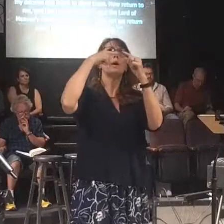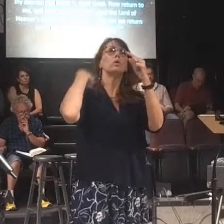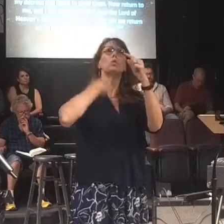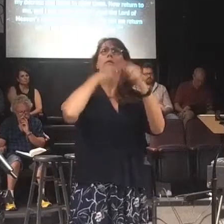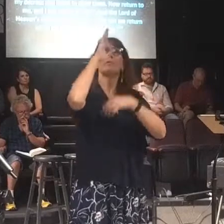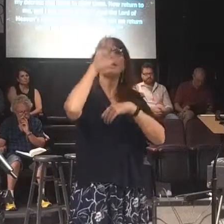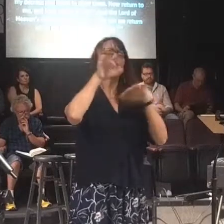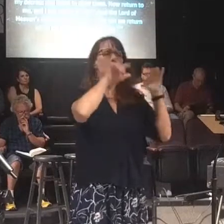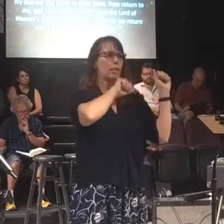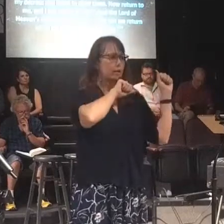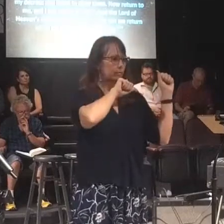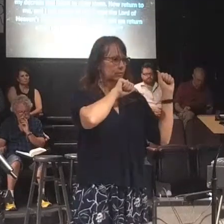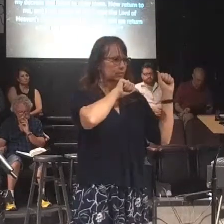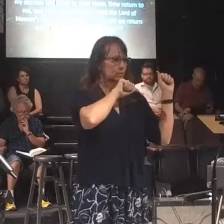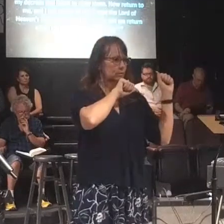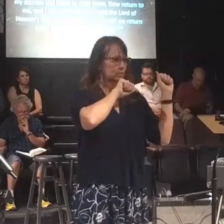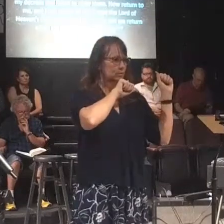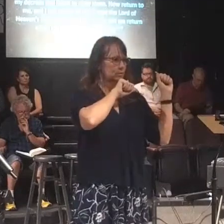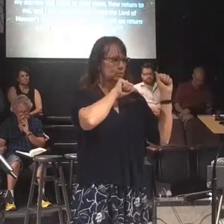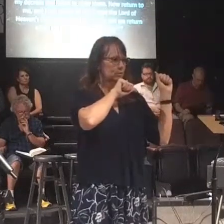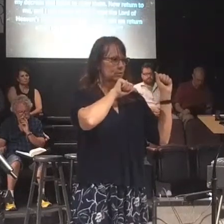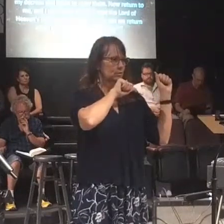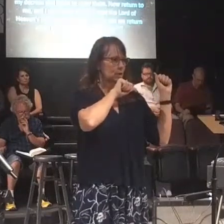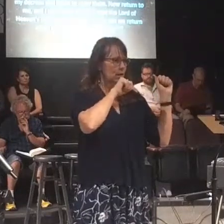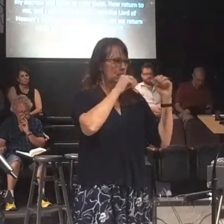there's this